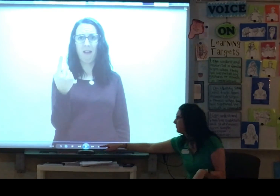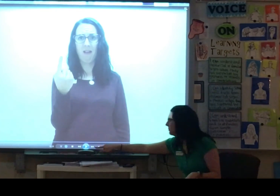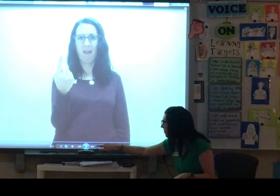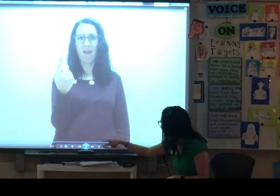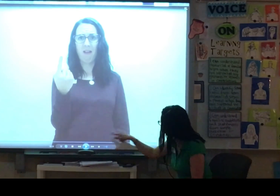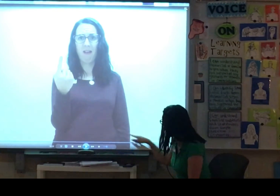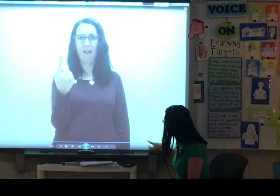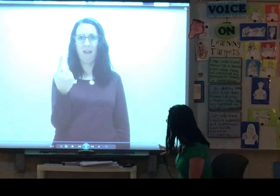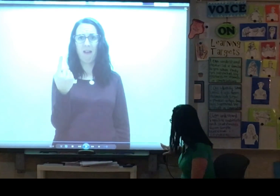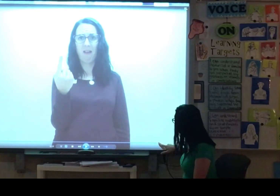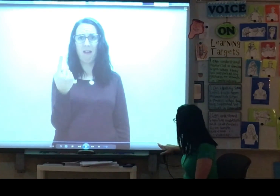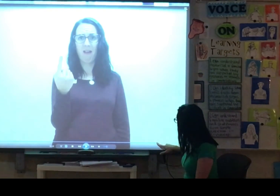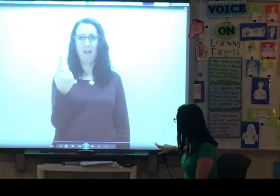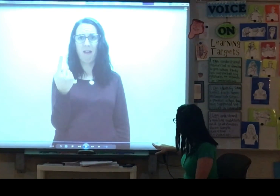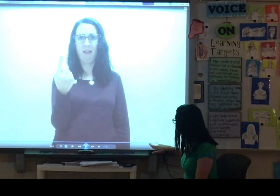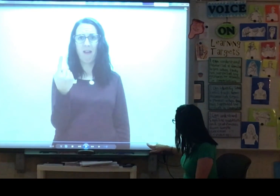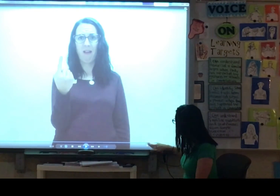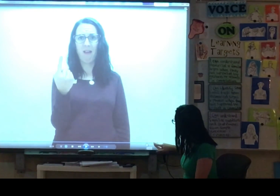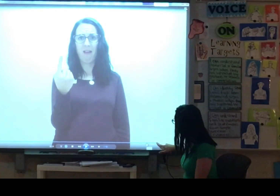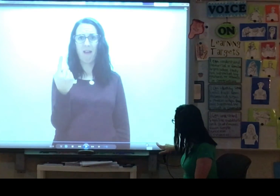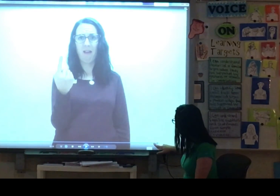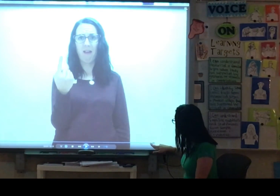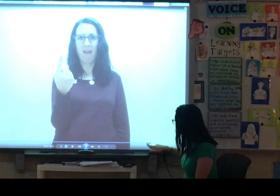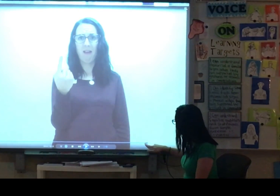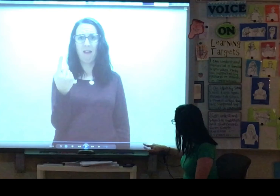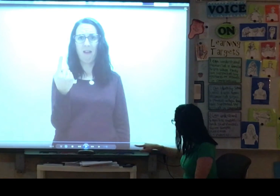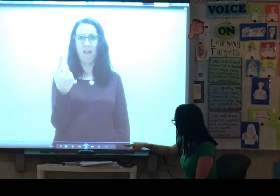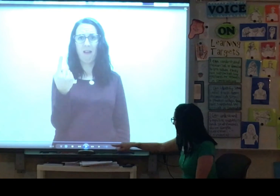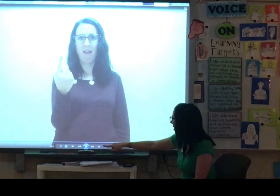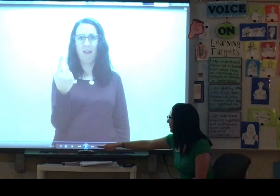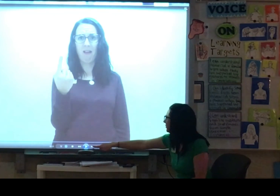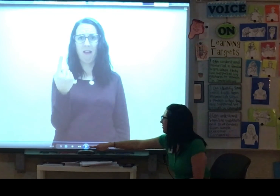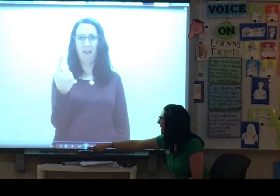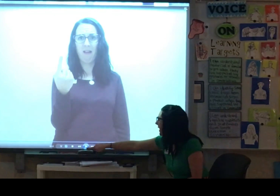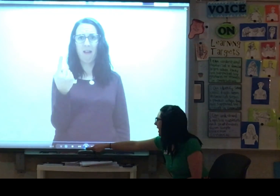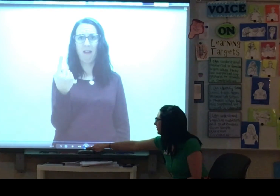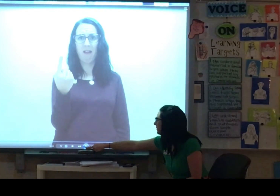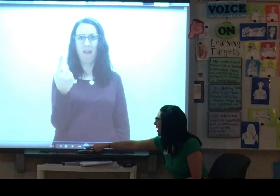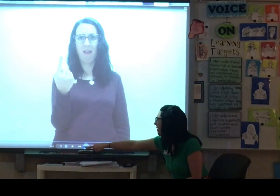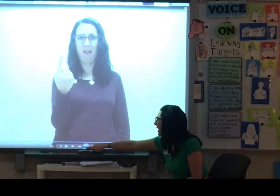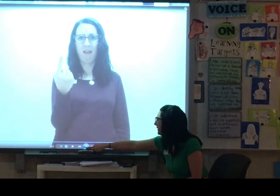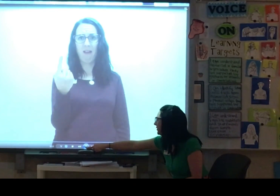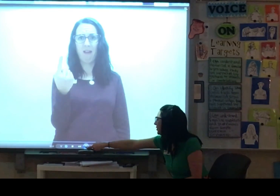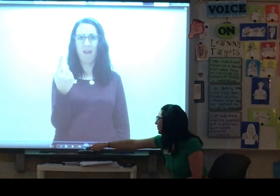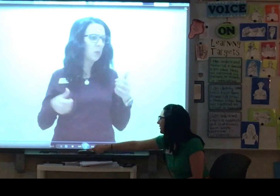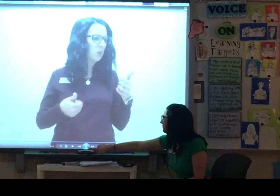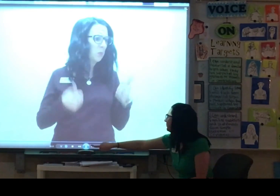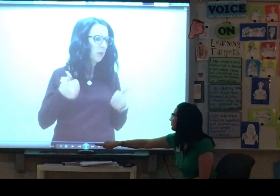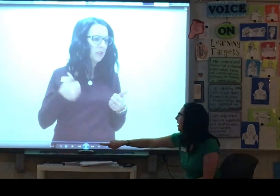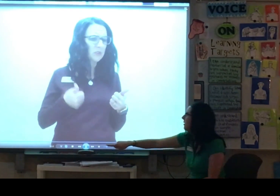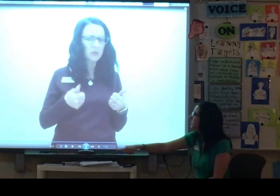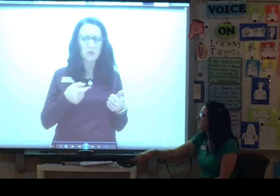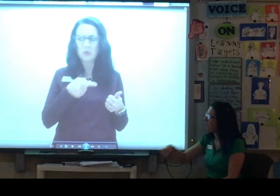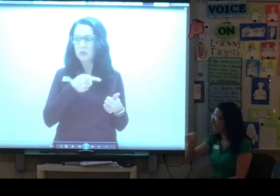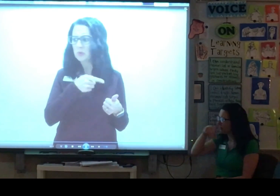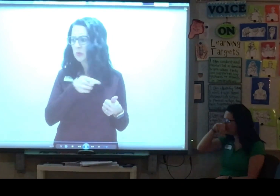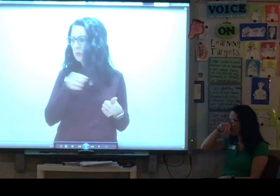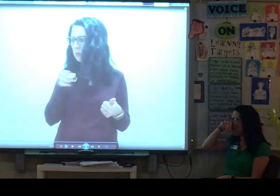Success. Do that when the bell rings. Conclusion. Everything. Ready? No, not conclusion.